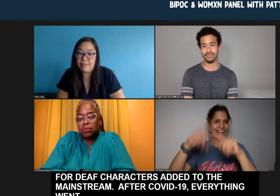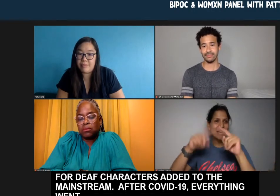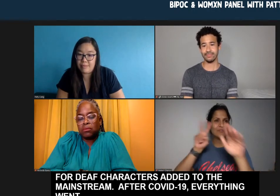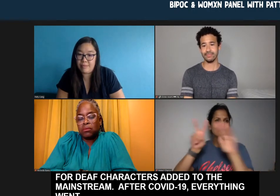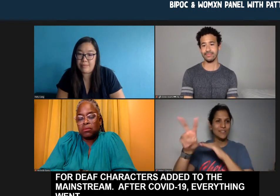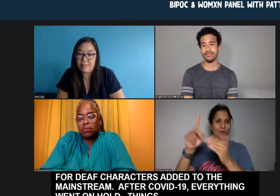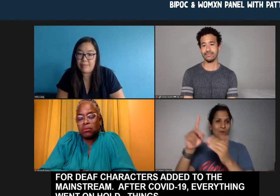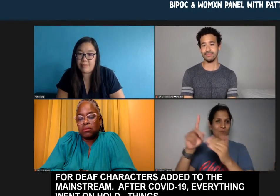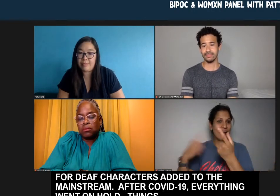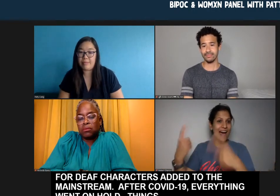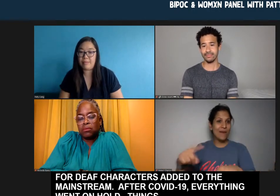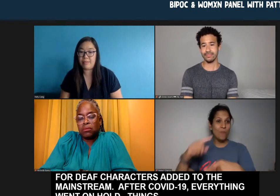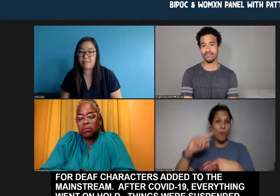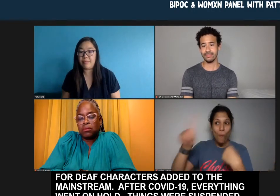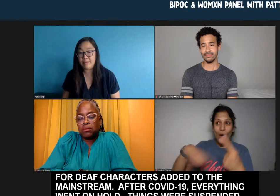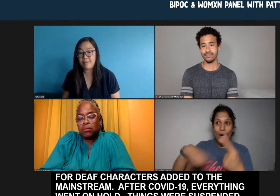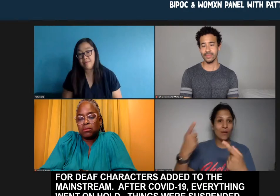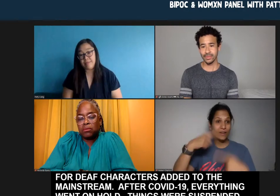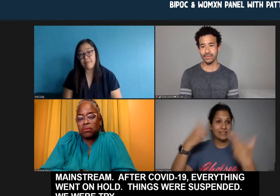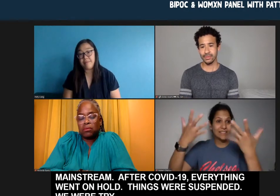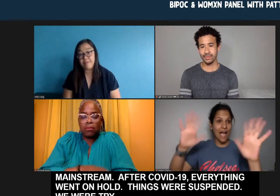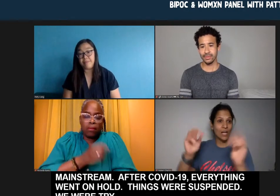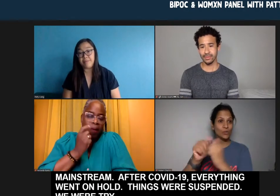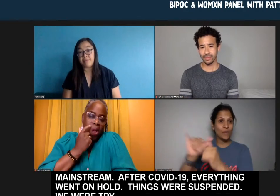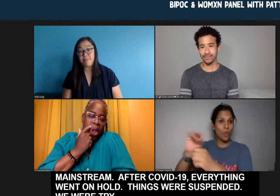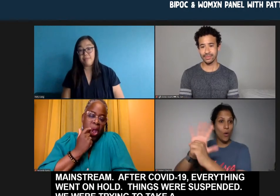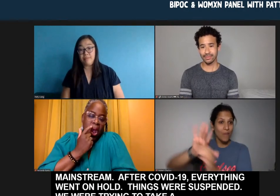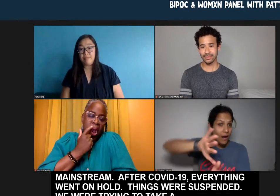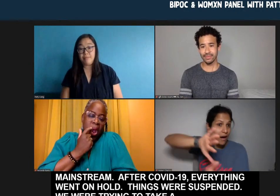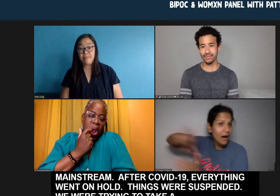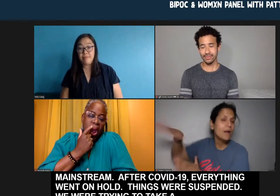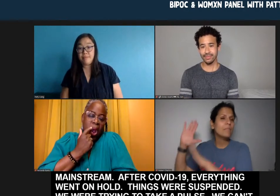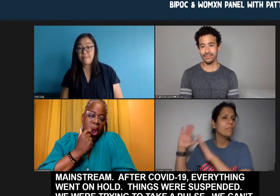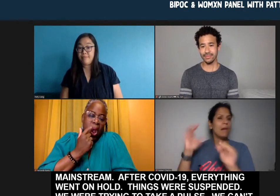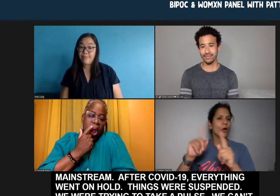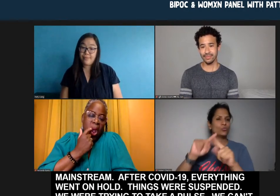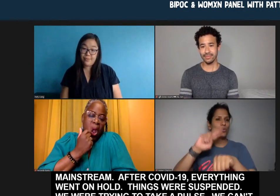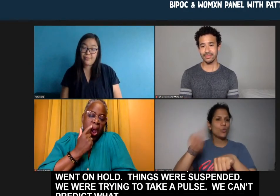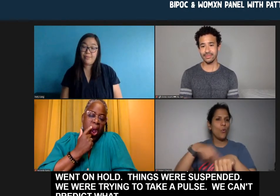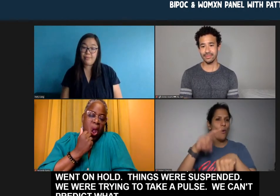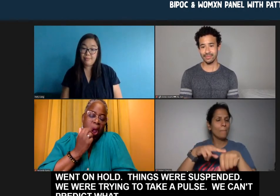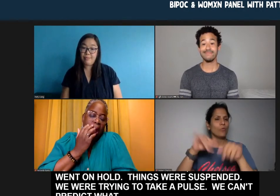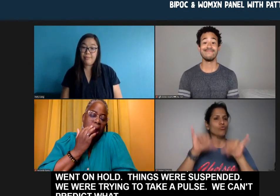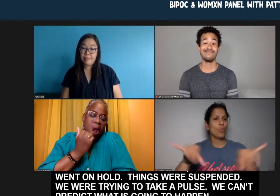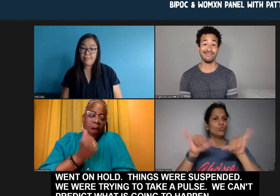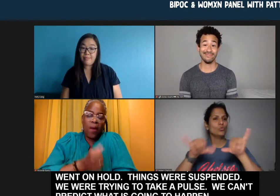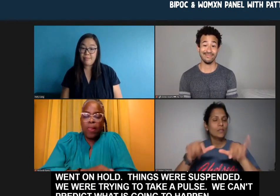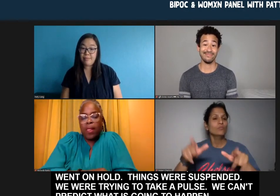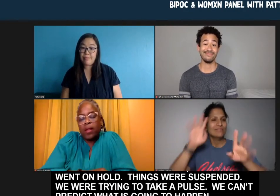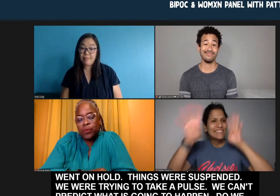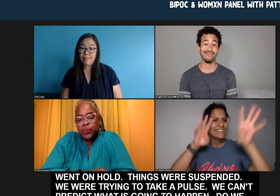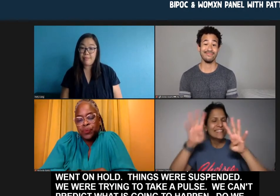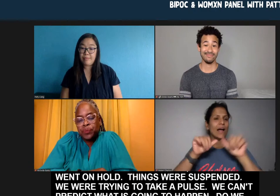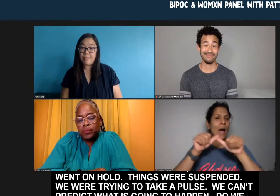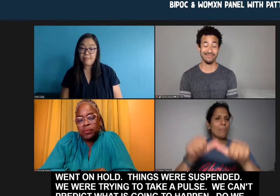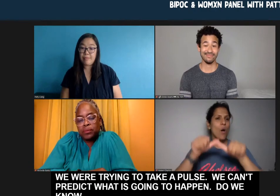all trying to take a pulse, and we still can't predict what is going to happen. Do we know when COVID-19 is going to be done?